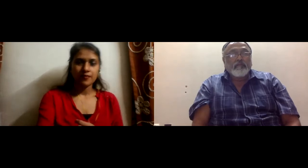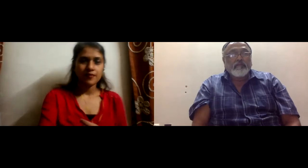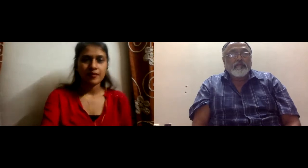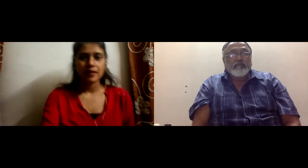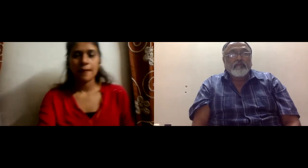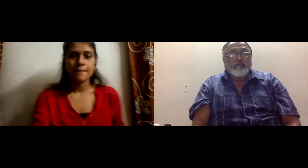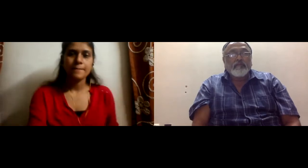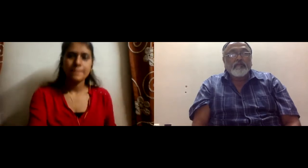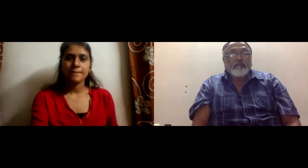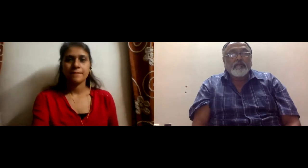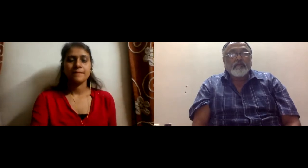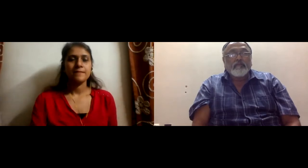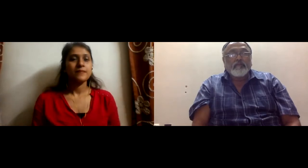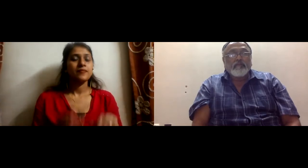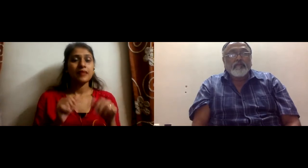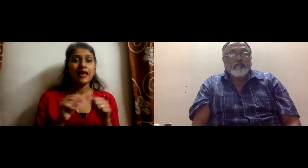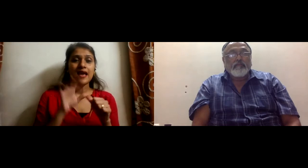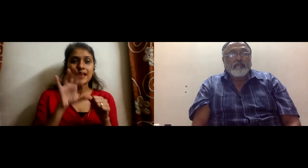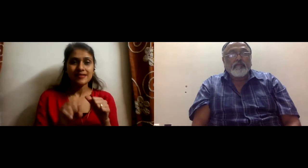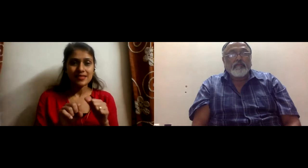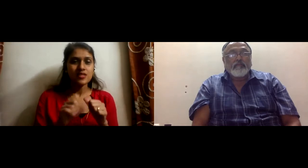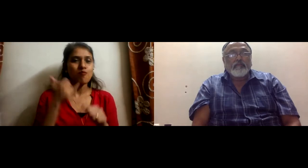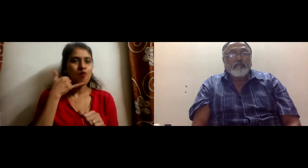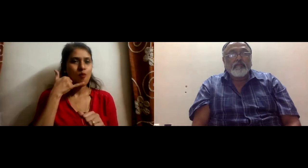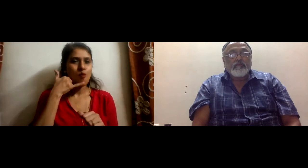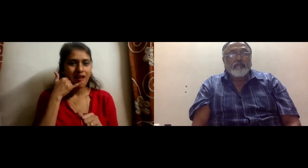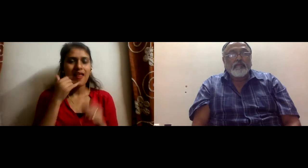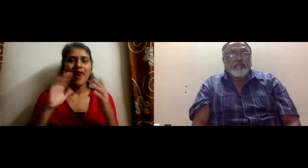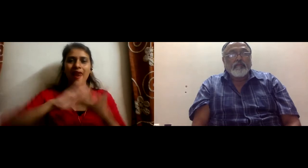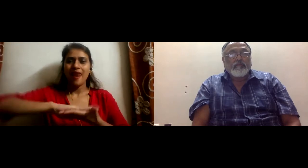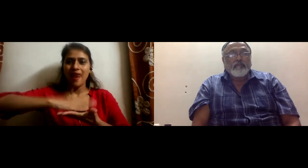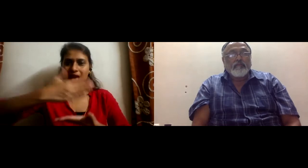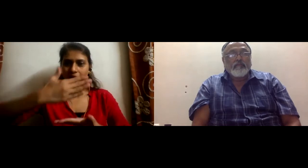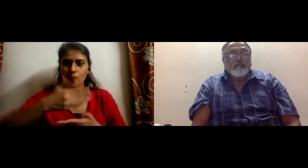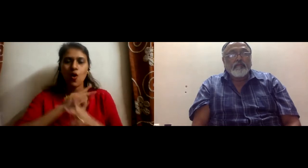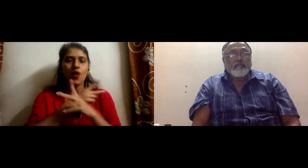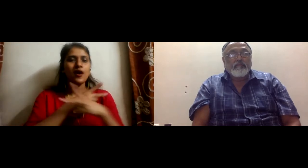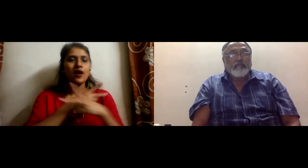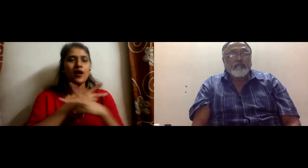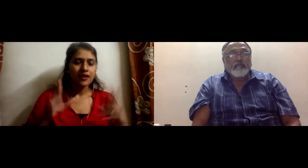accessible laptop and accessible mobile phone. All petitions, applications, written